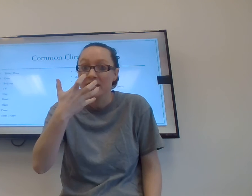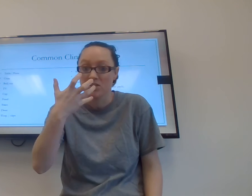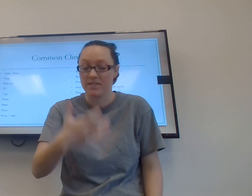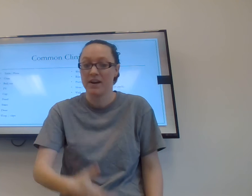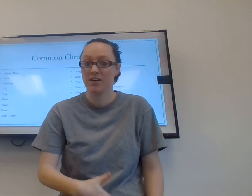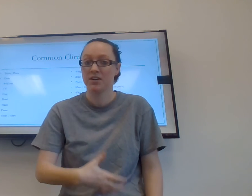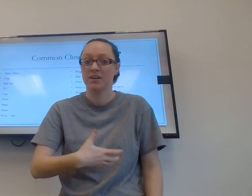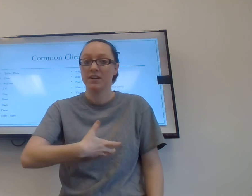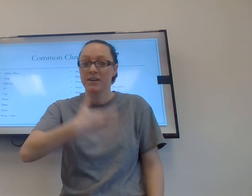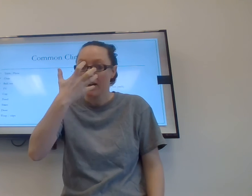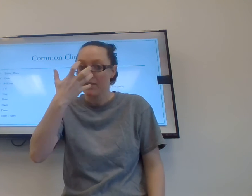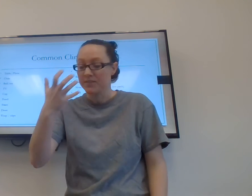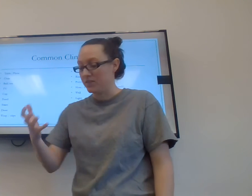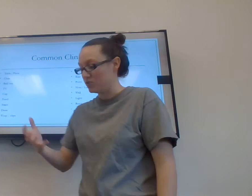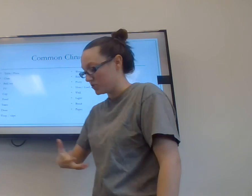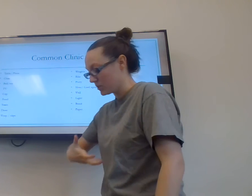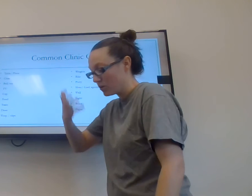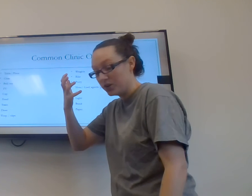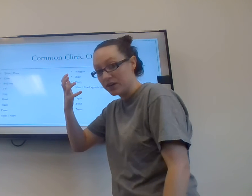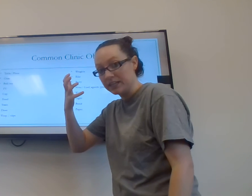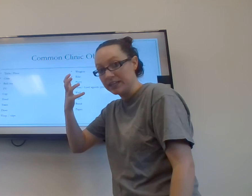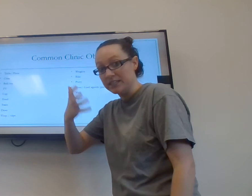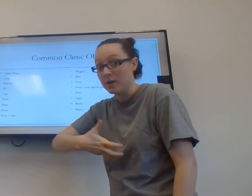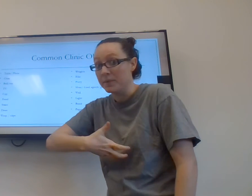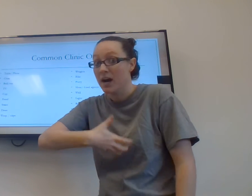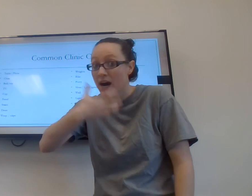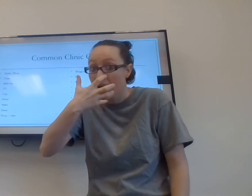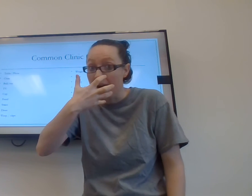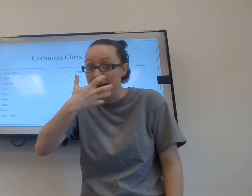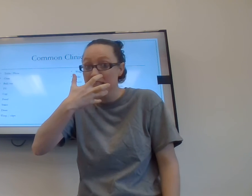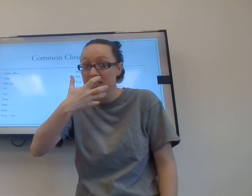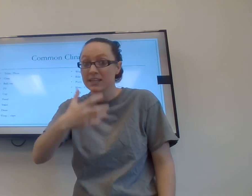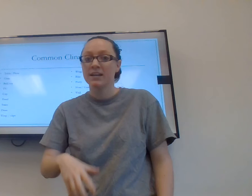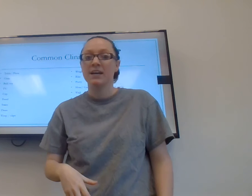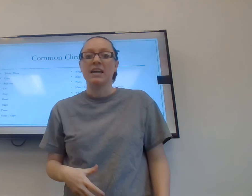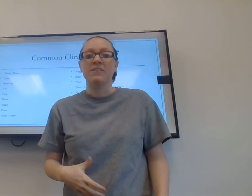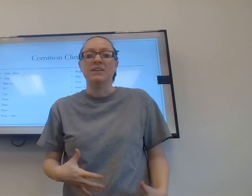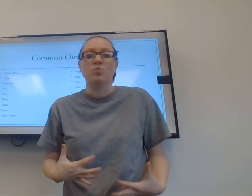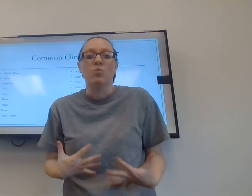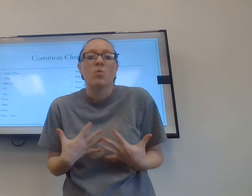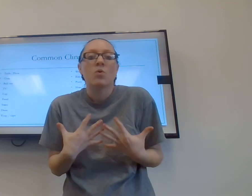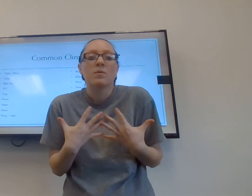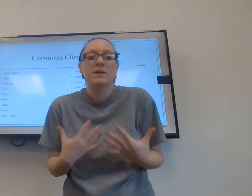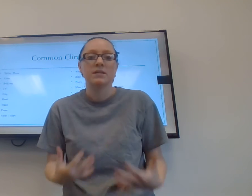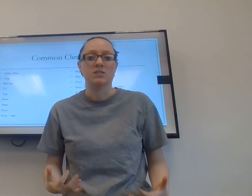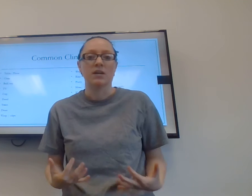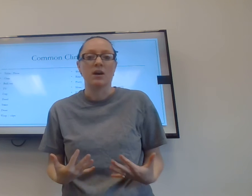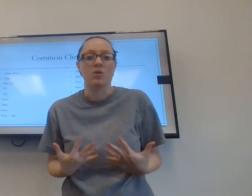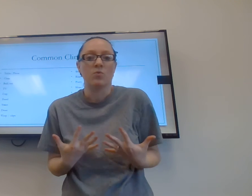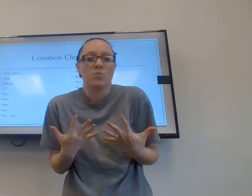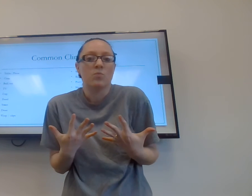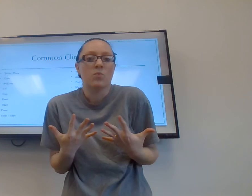on fire. You just throw your hand like this up and hot. If it's warm, it's like a